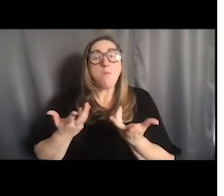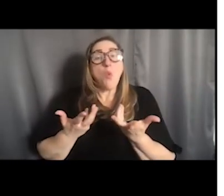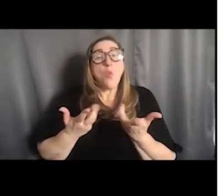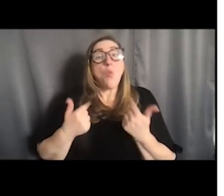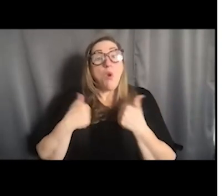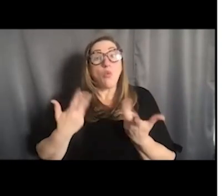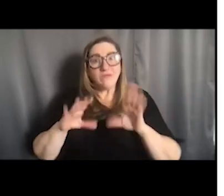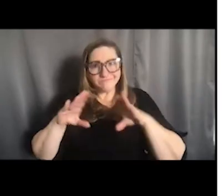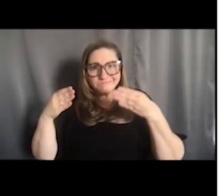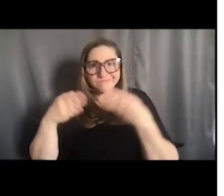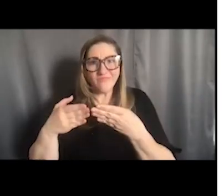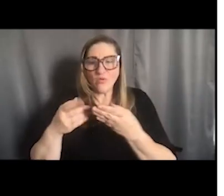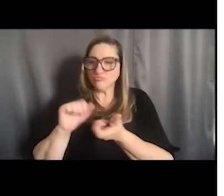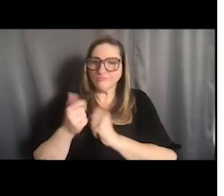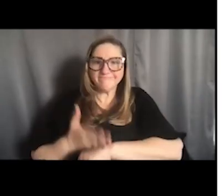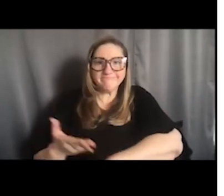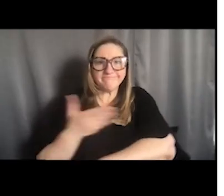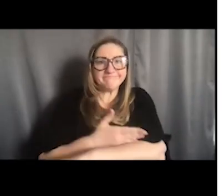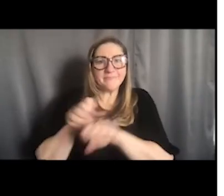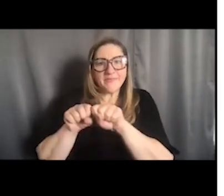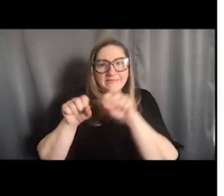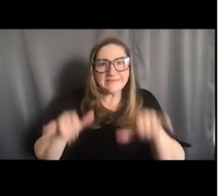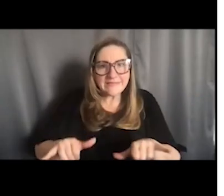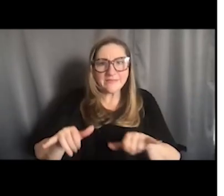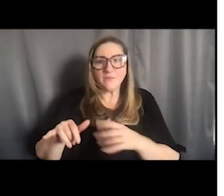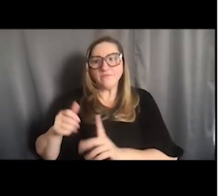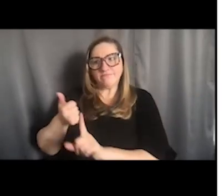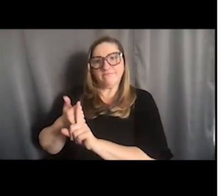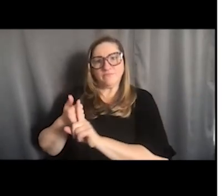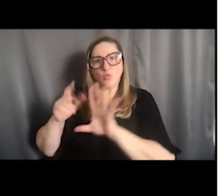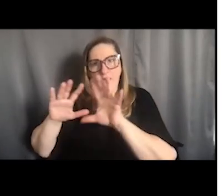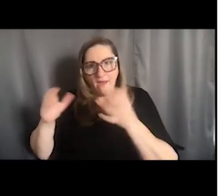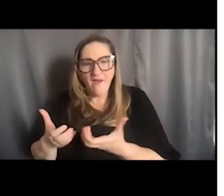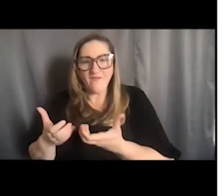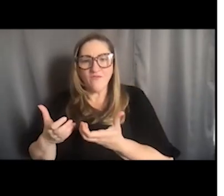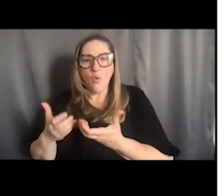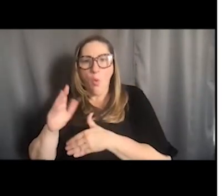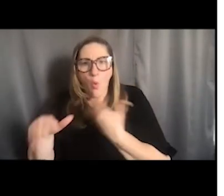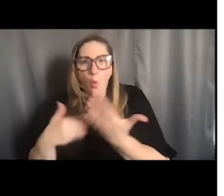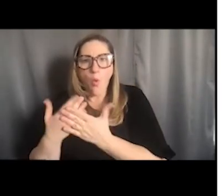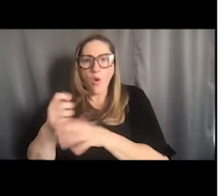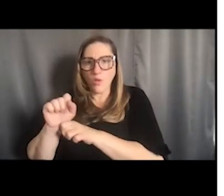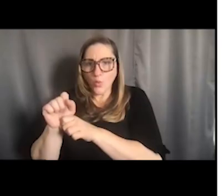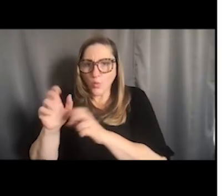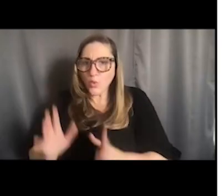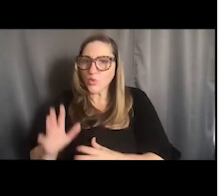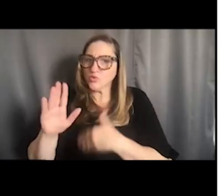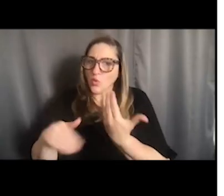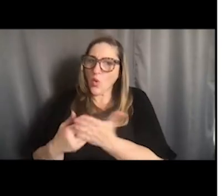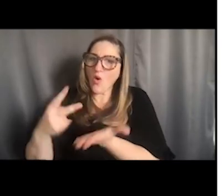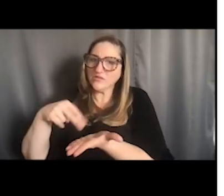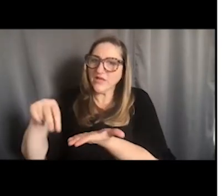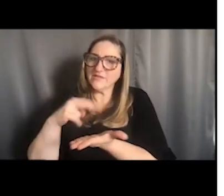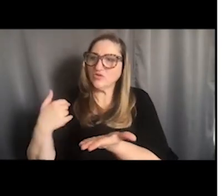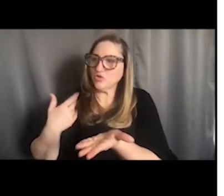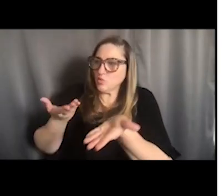can also advocate for the resources that we need to do the work of serving and protecting our larger communities